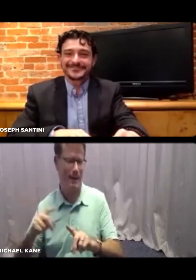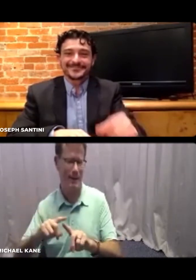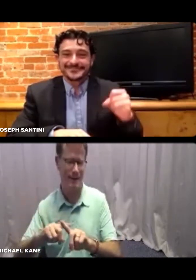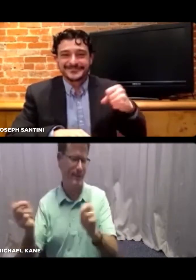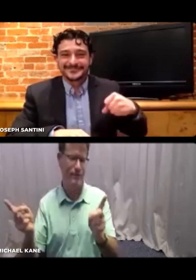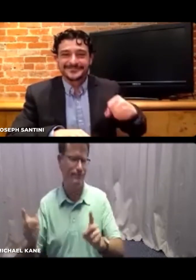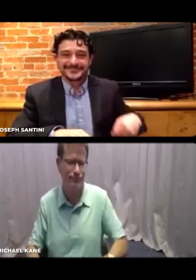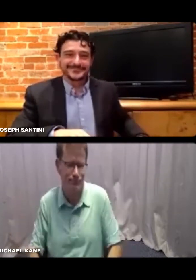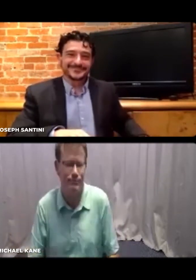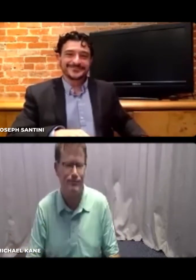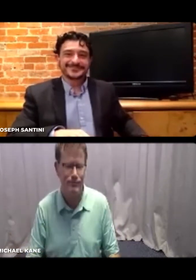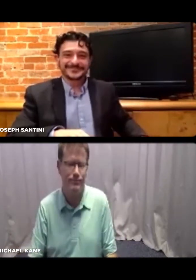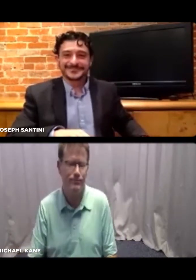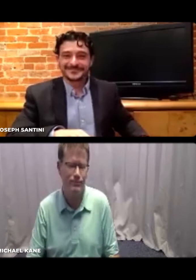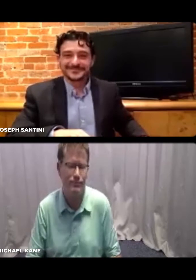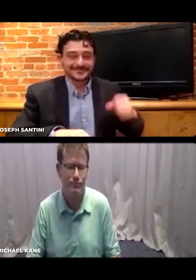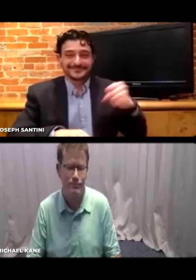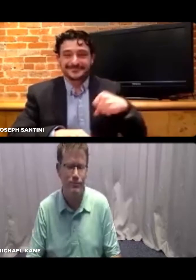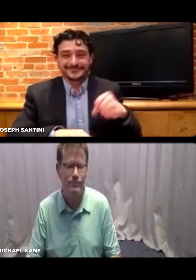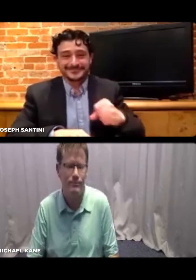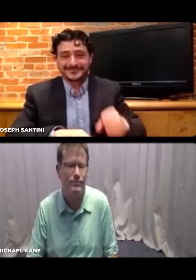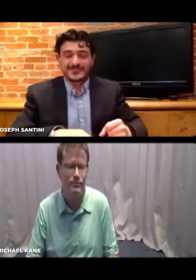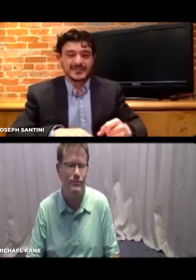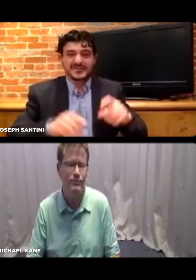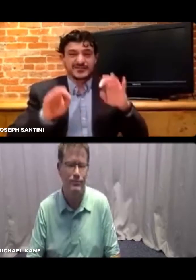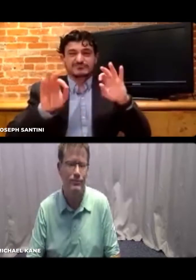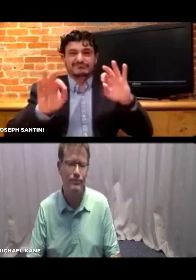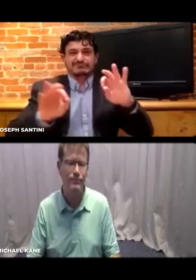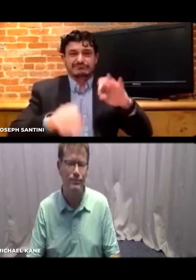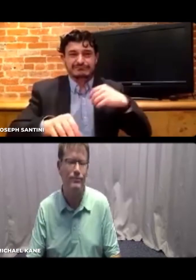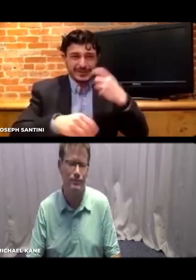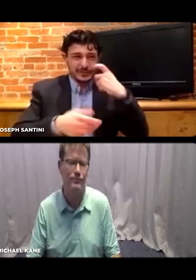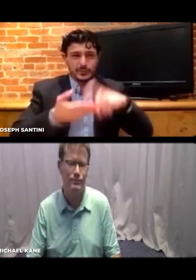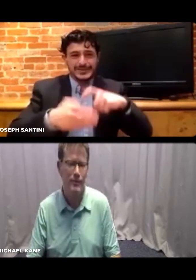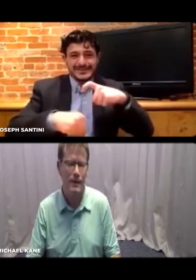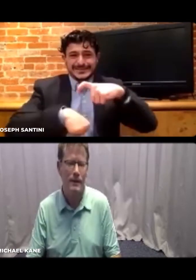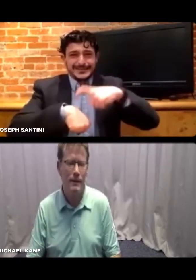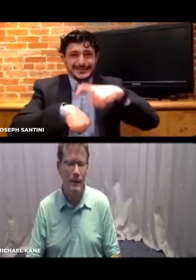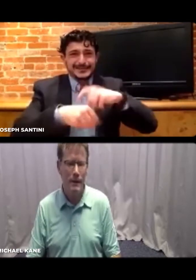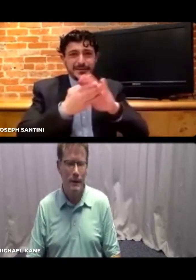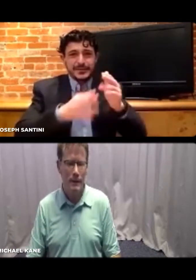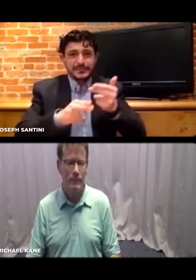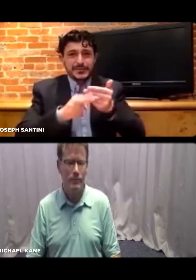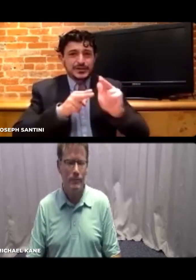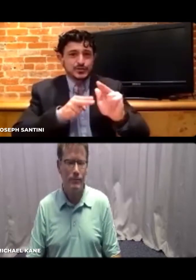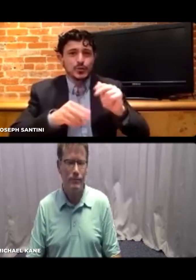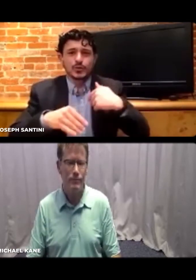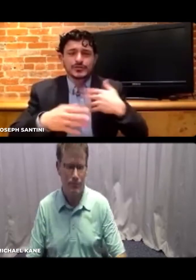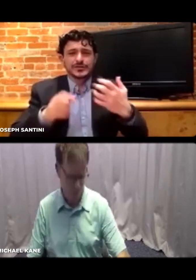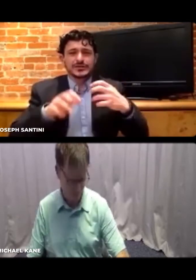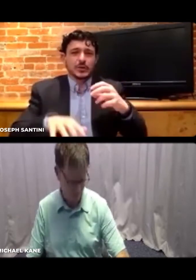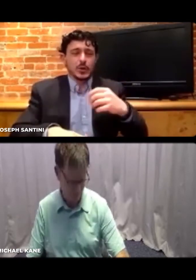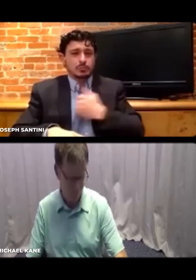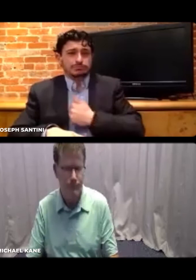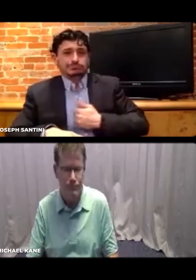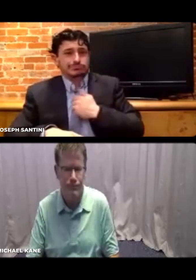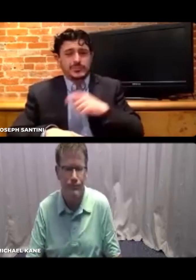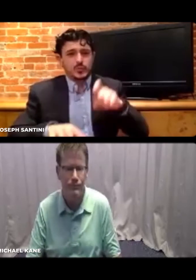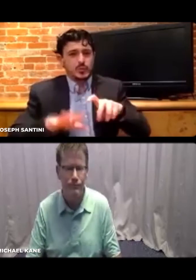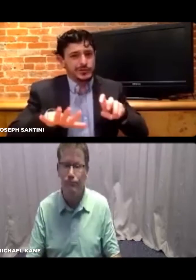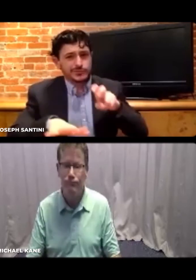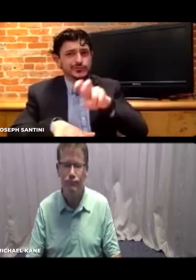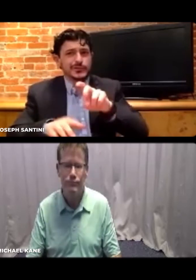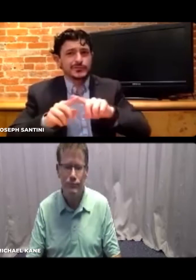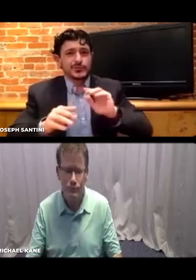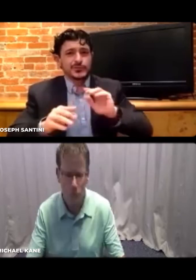perspectives on Please. money. Yeah, totally. And I realize we're running short on time. I have to apologize because